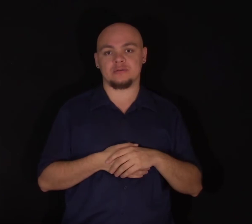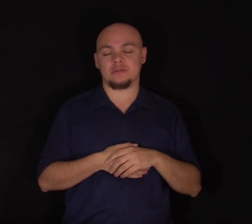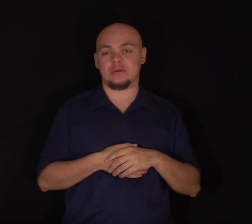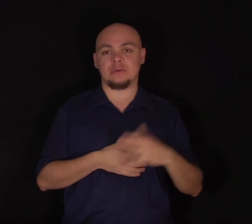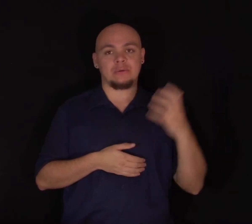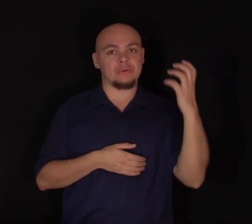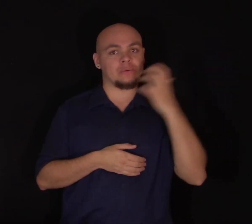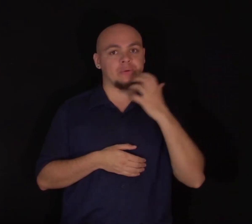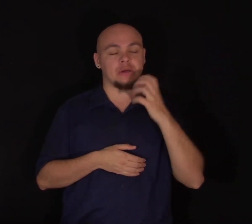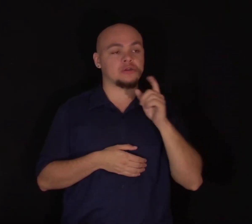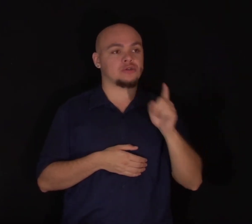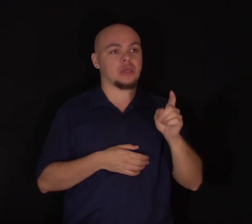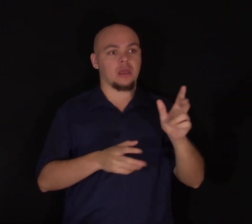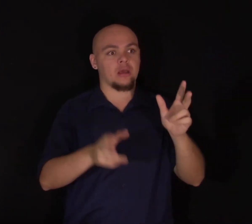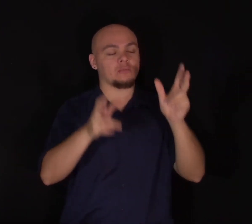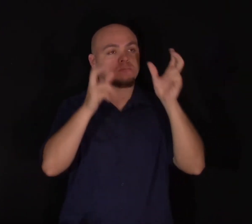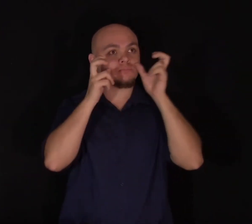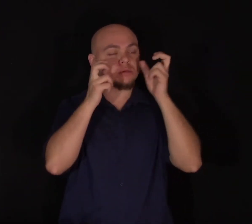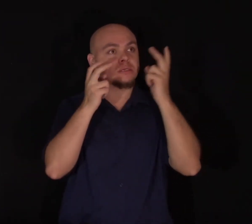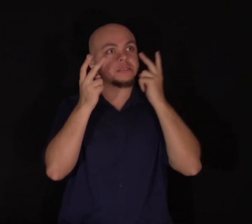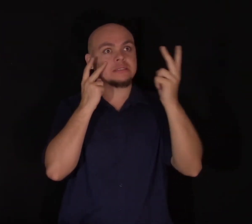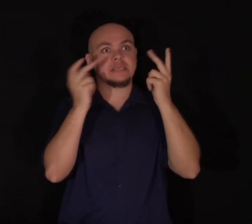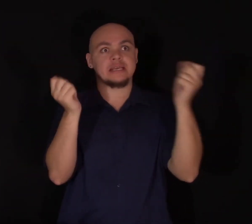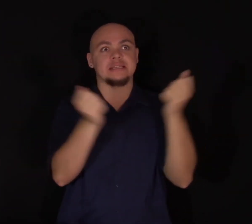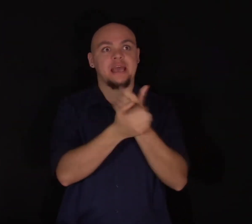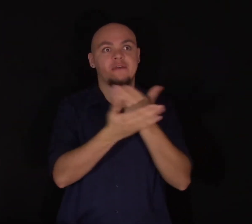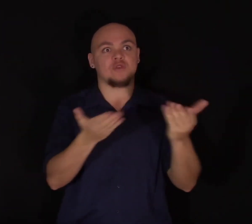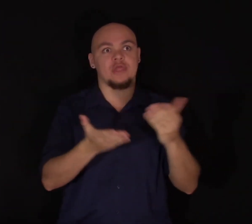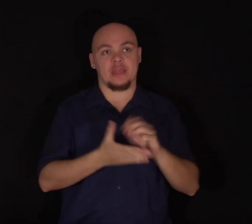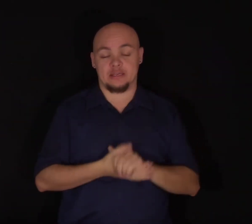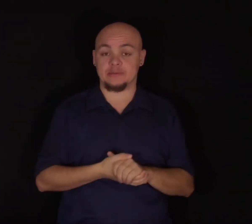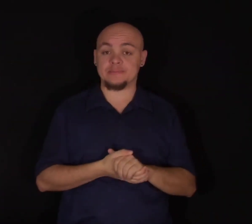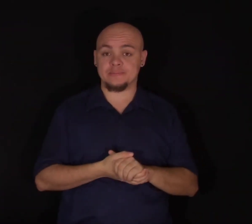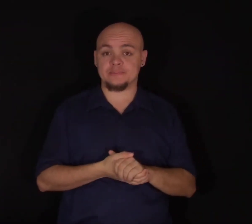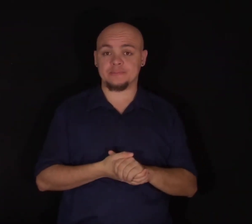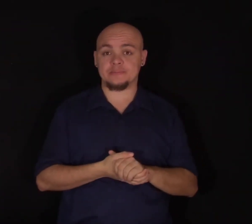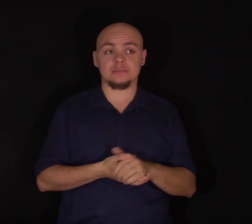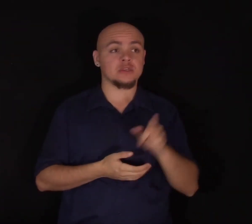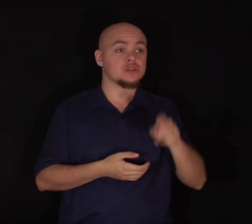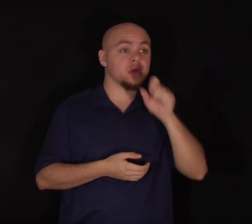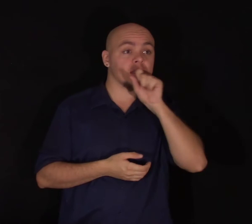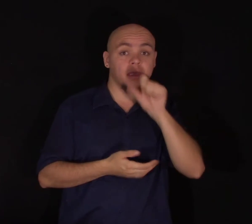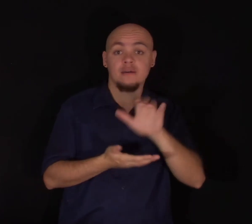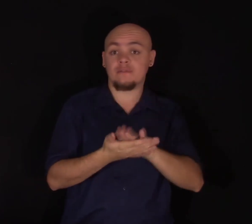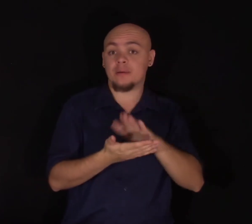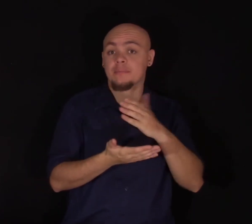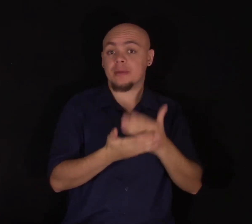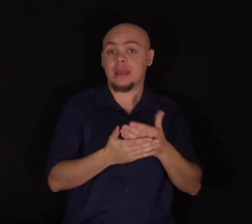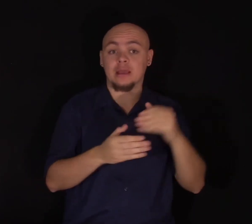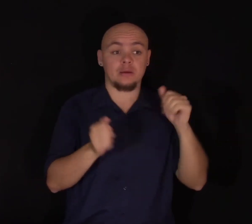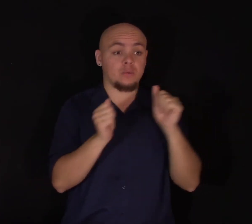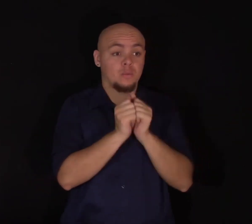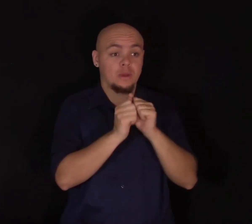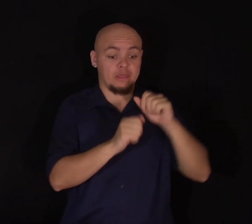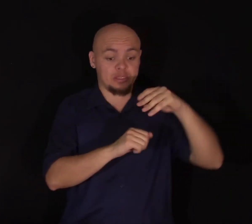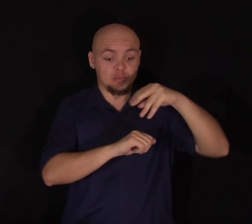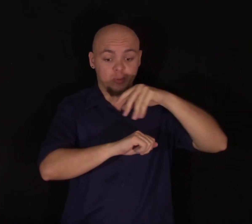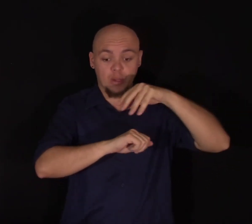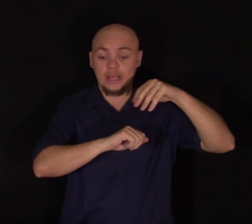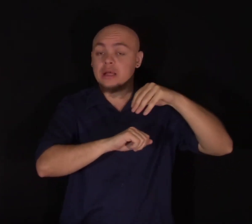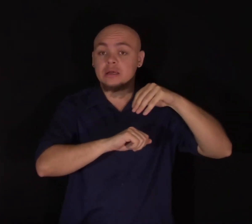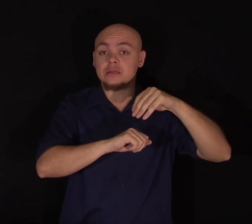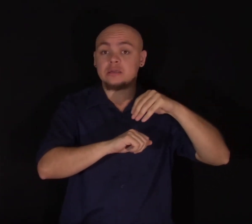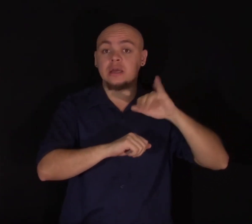impossibly perceptive. That girl sees everything. She loves pancakes with sprinkles in them. She loves Jeep rides